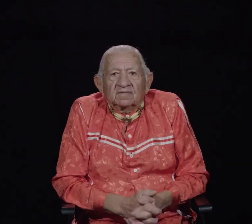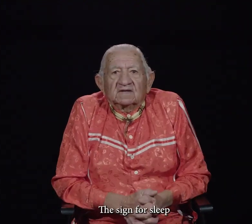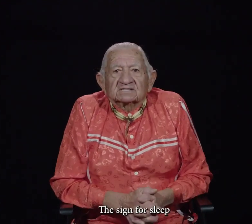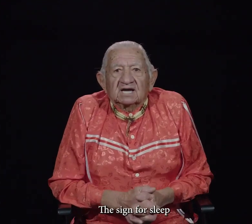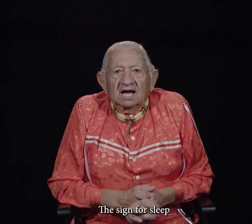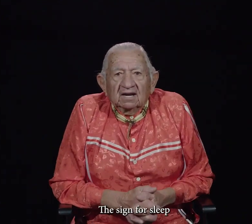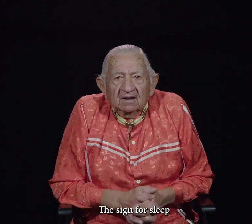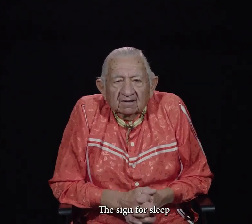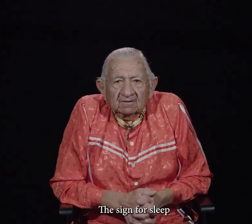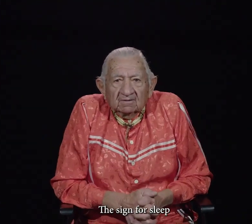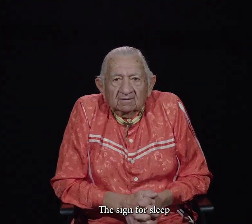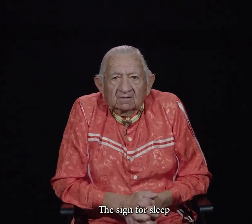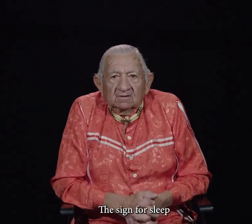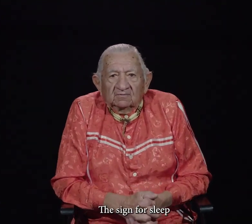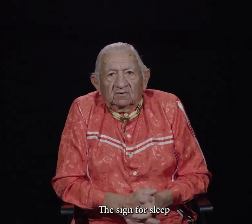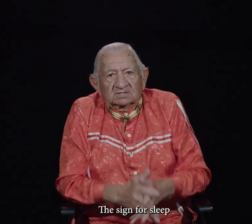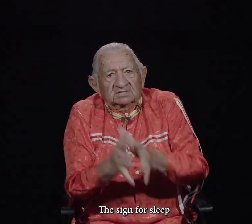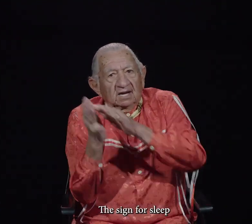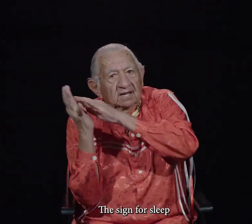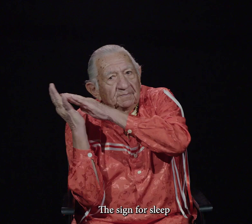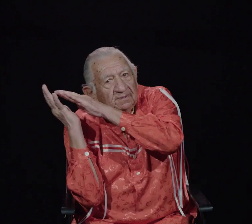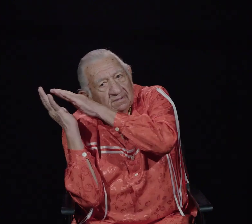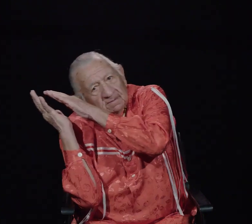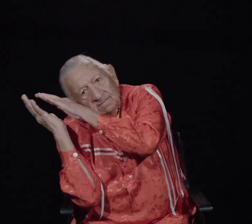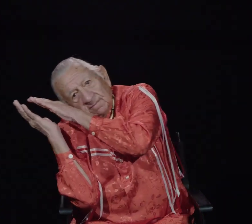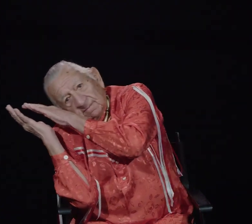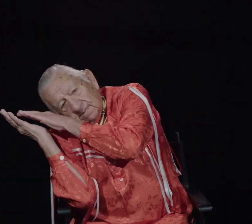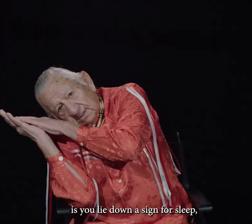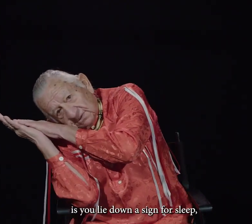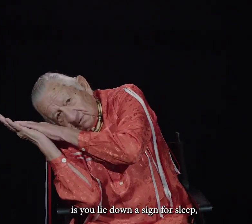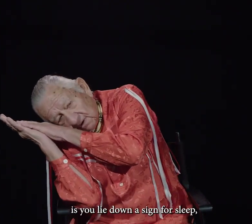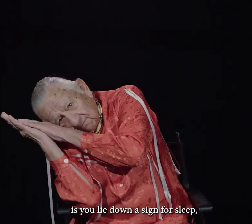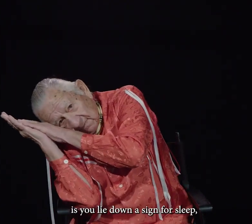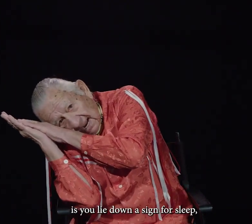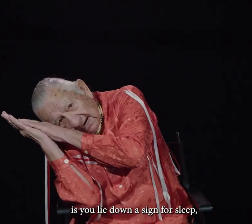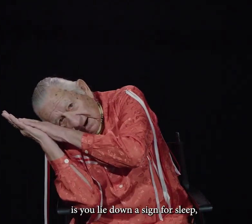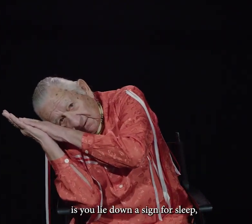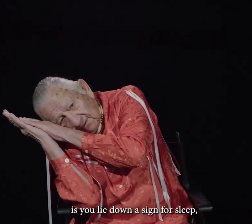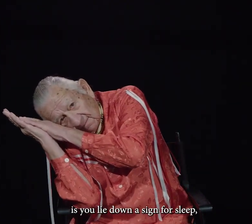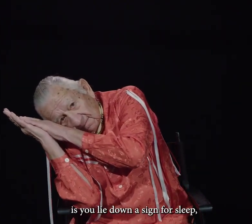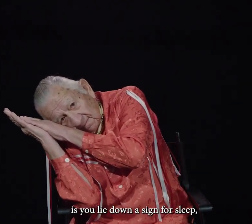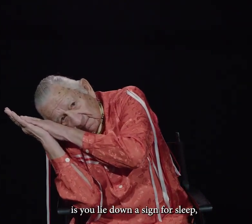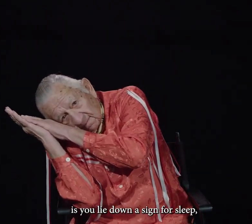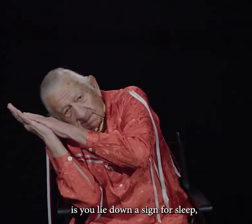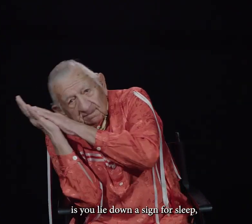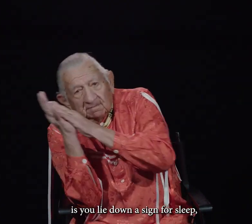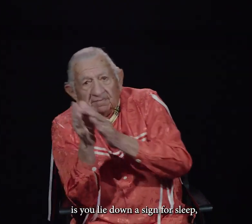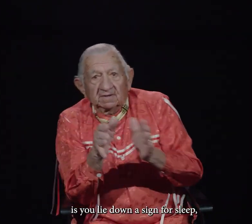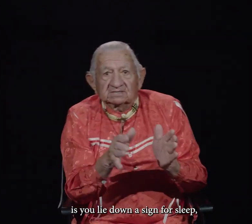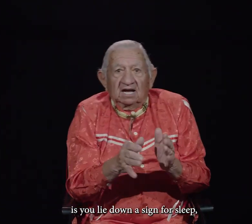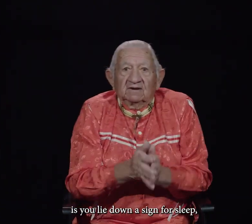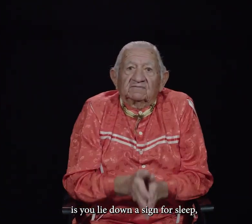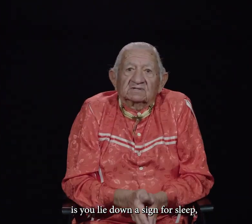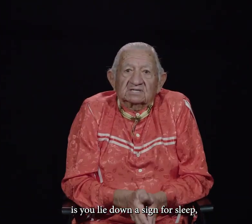The sign for sleep is you lie down. The sign for